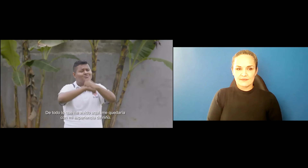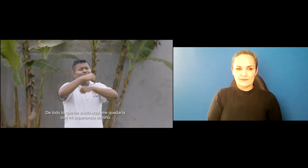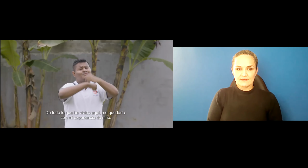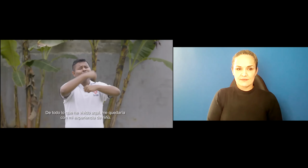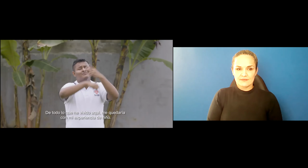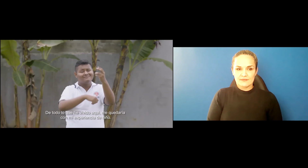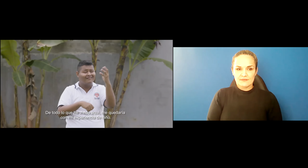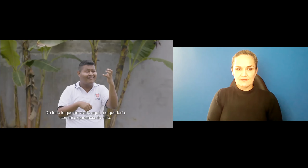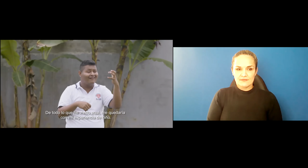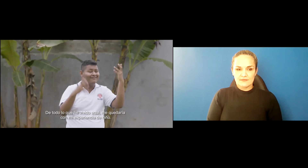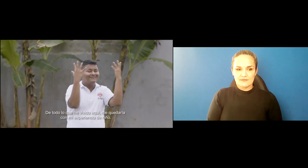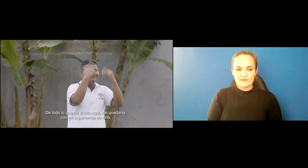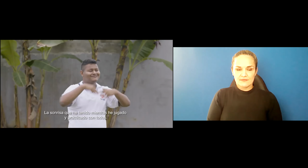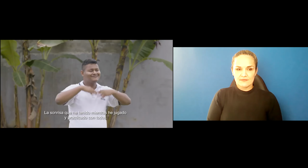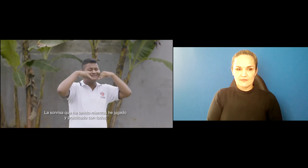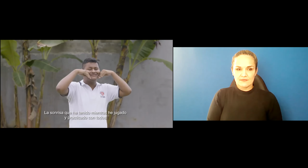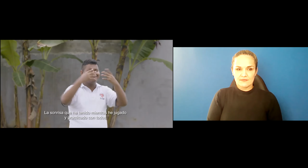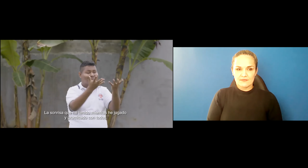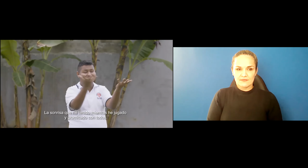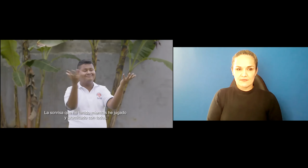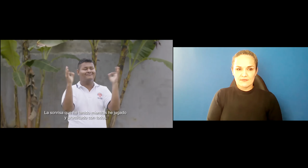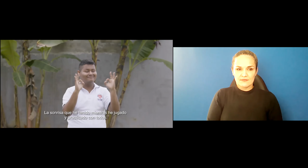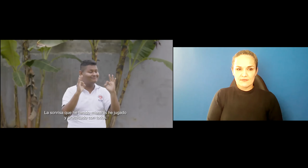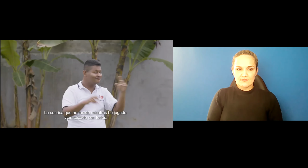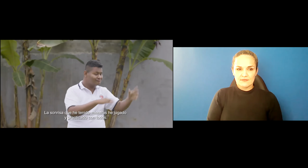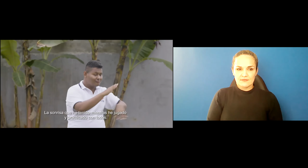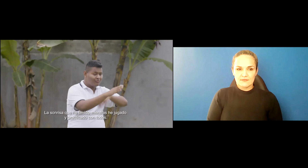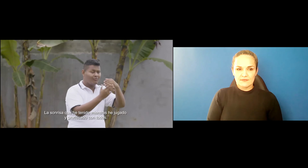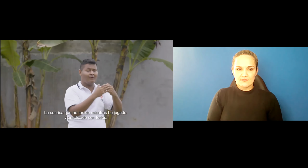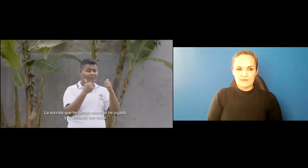time. I have lived here. It has been a great experience for me.